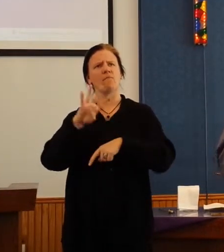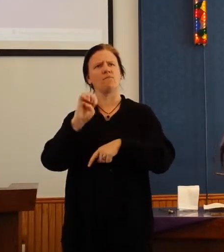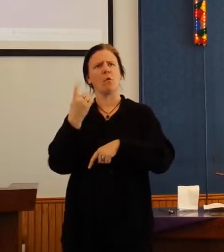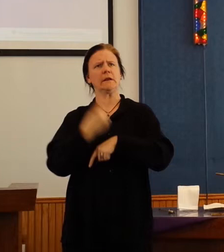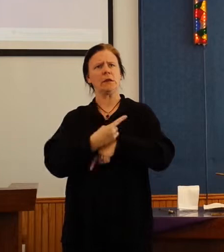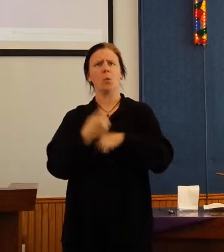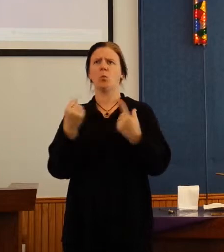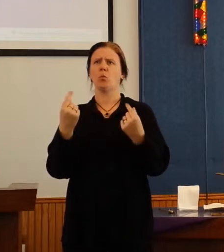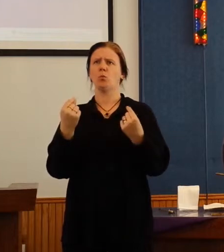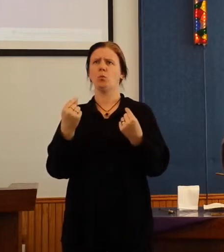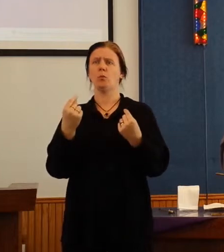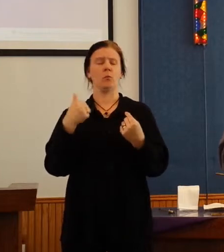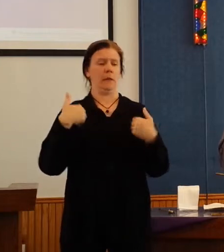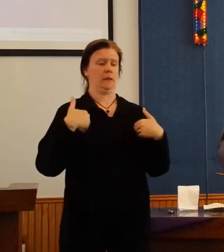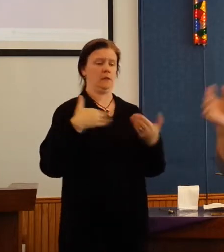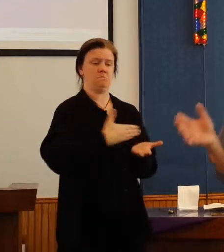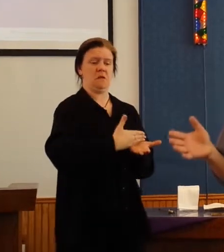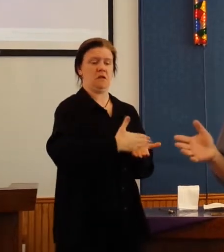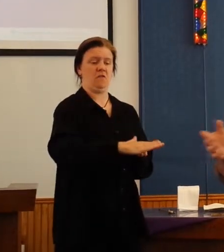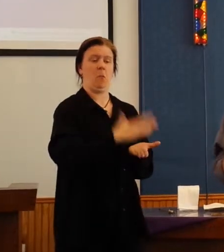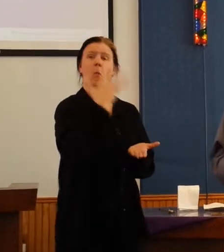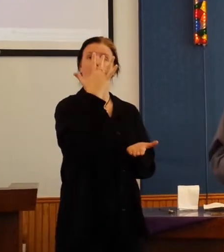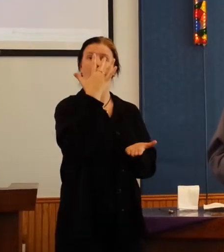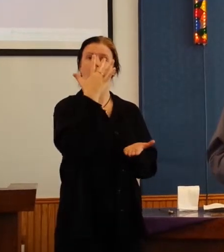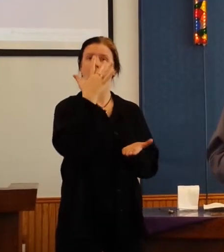that we can be purified, or we can